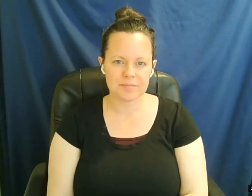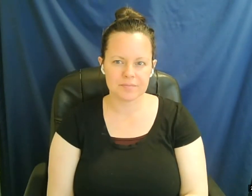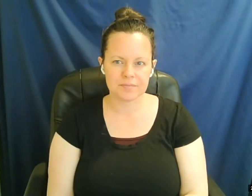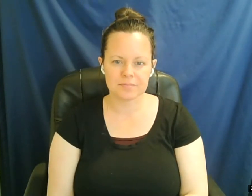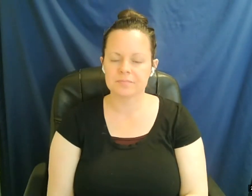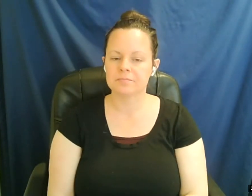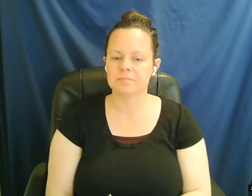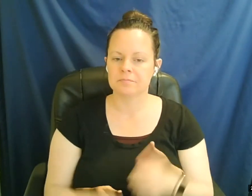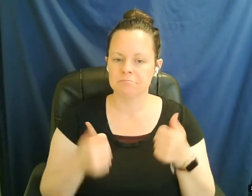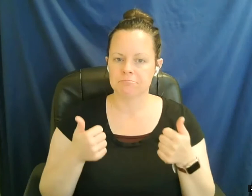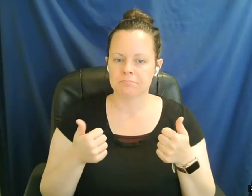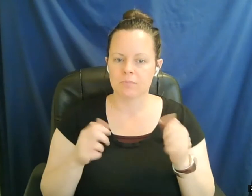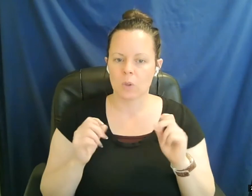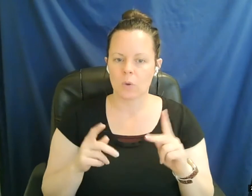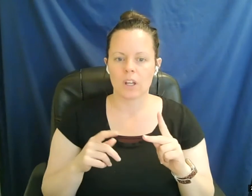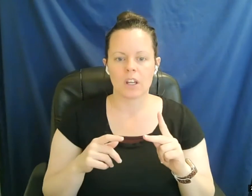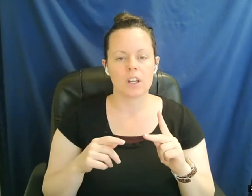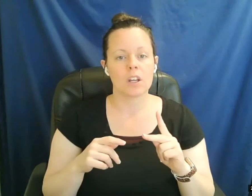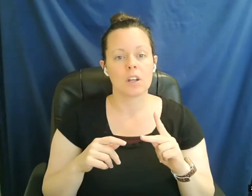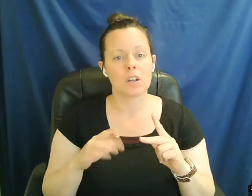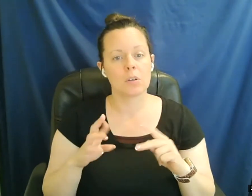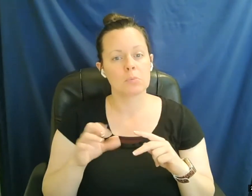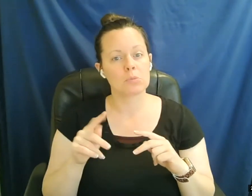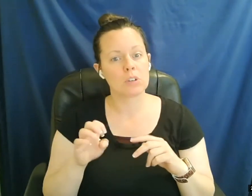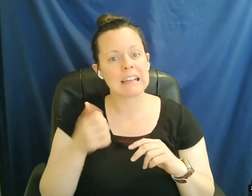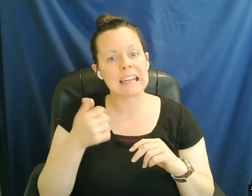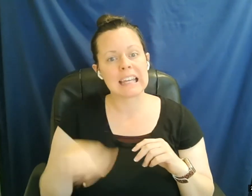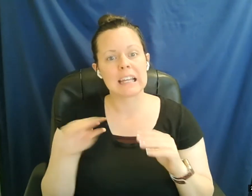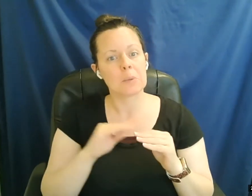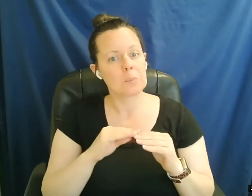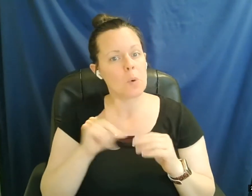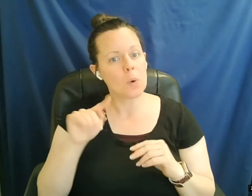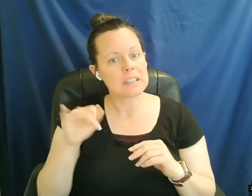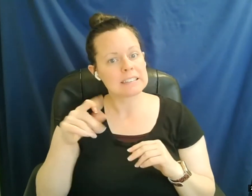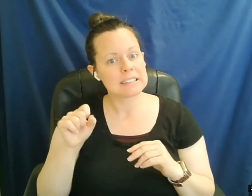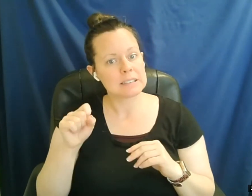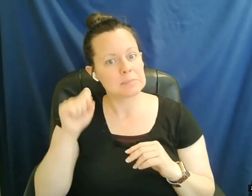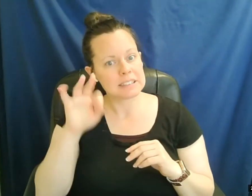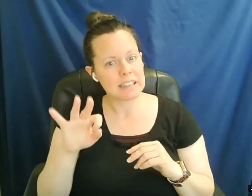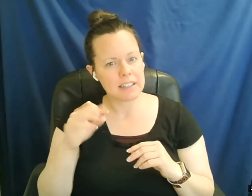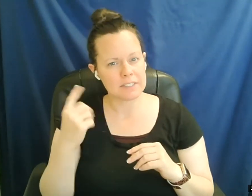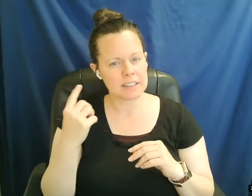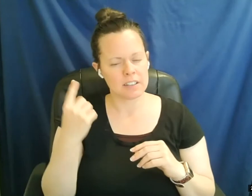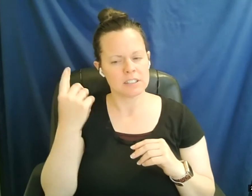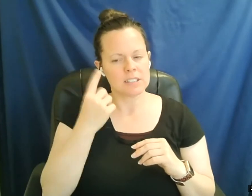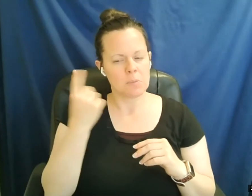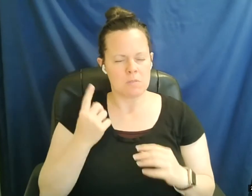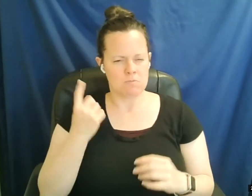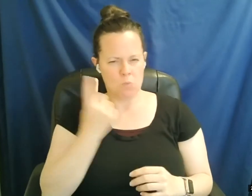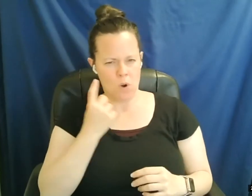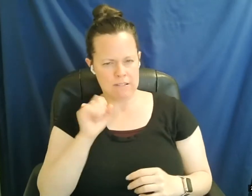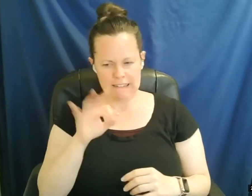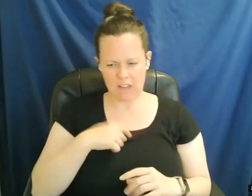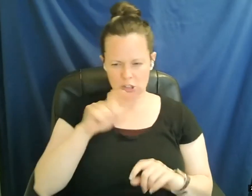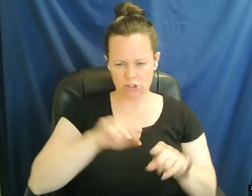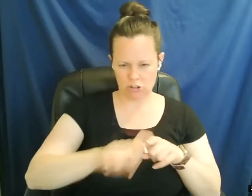Great. Brooke, any additional tips if someone has some thoughts about whether or not they should call? What's the process for doing